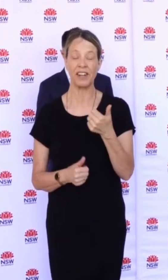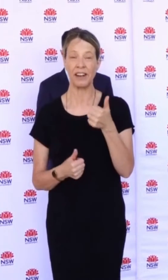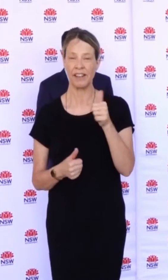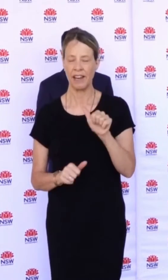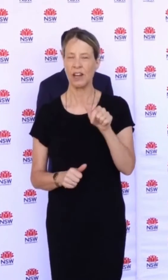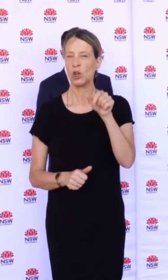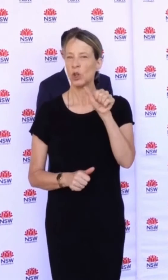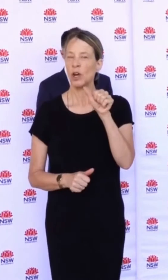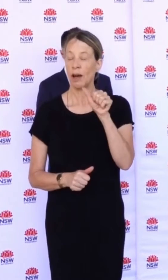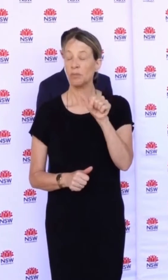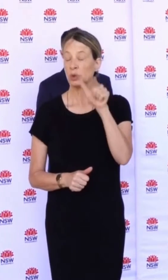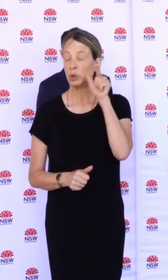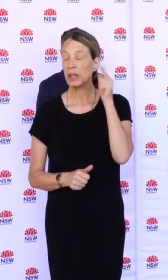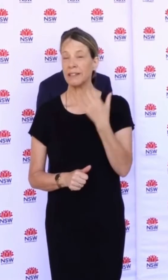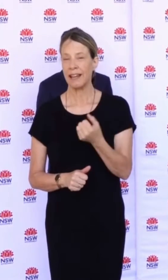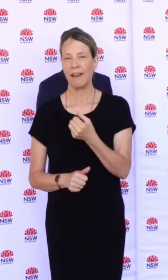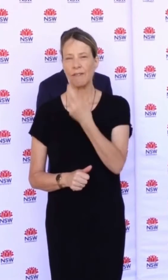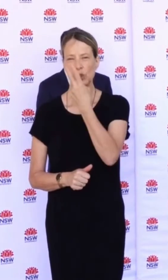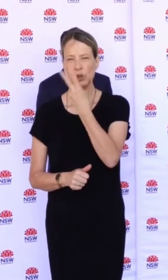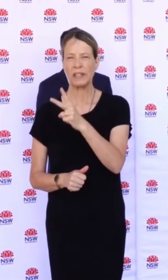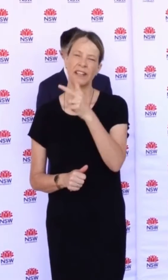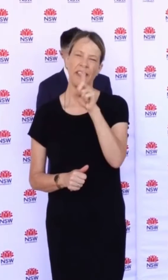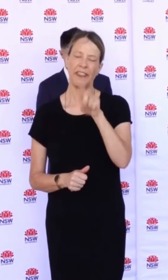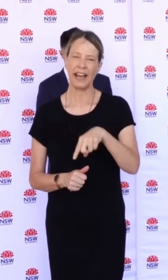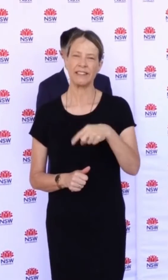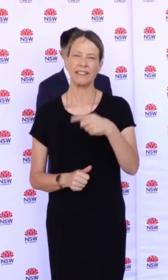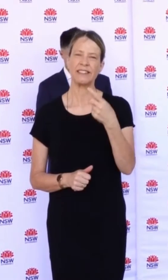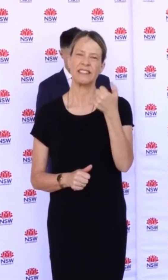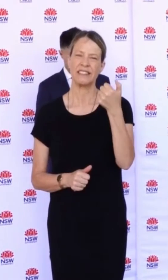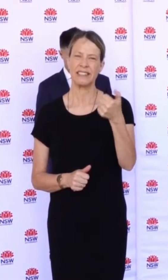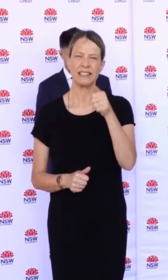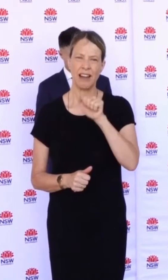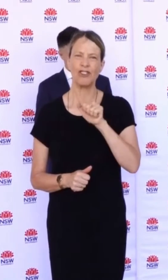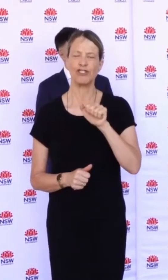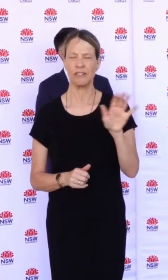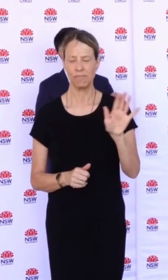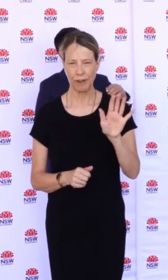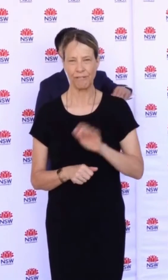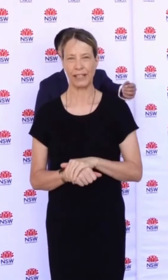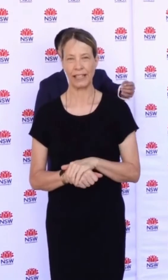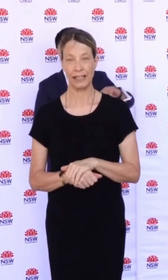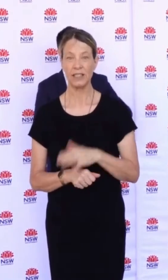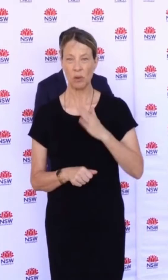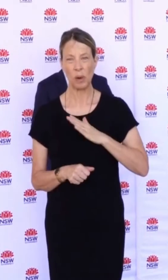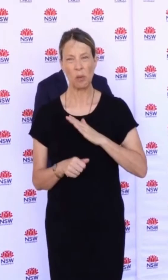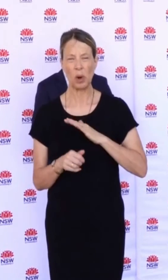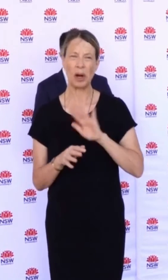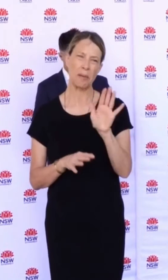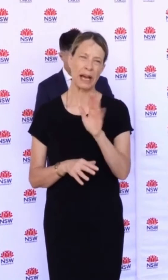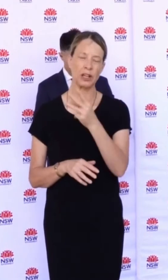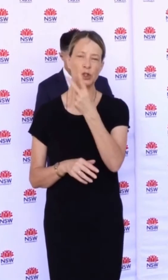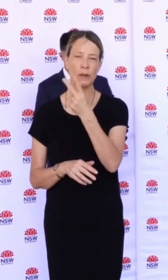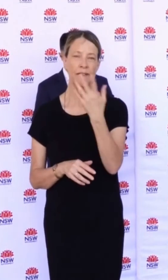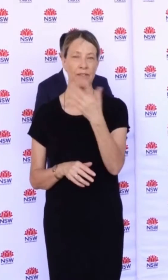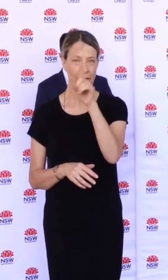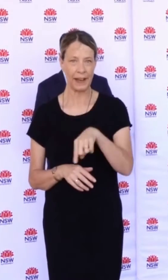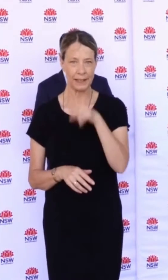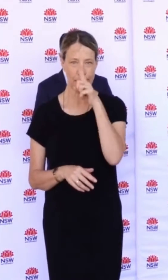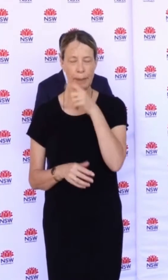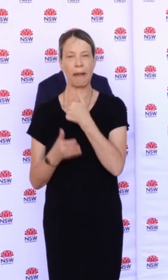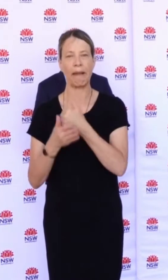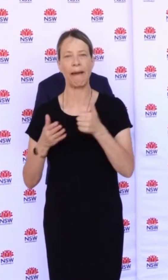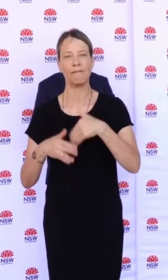20,664 the day before. We want to see over 25,000 tests a day, and we're keen that people in those areas where we've